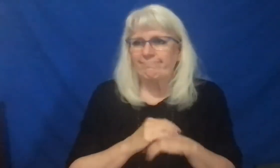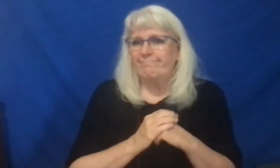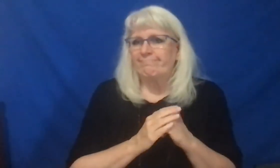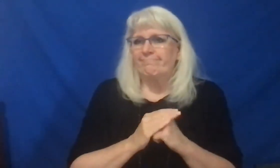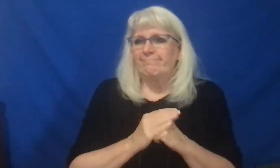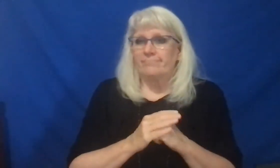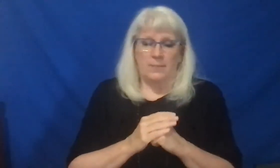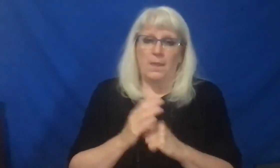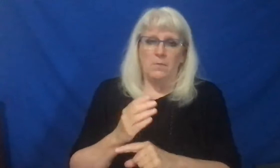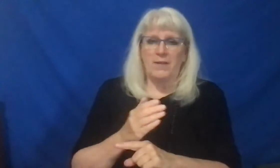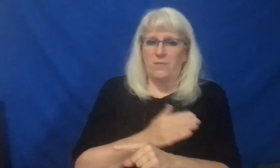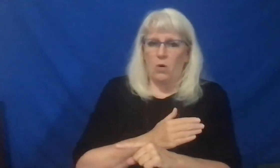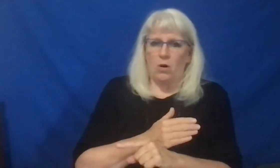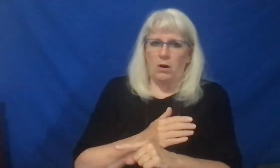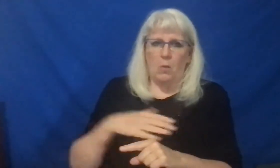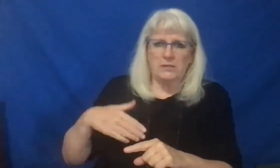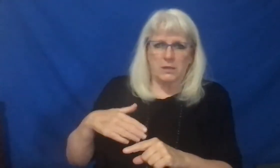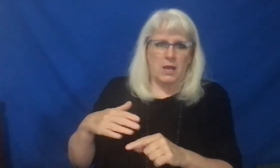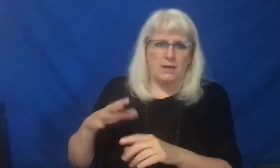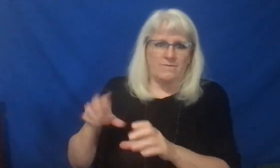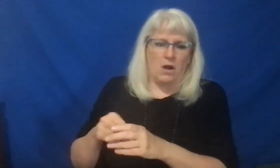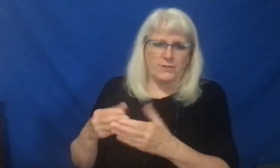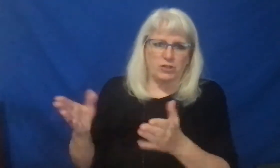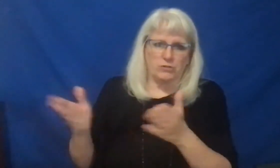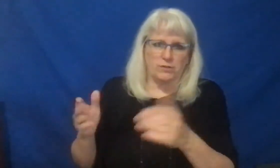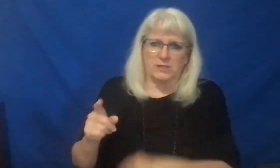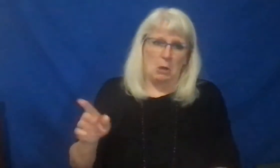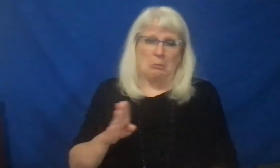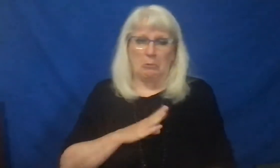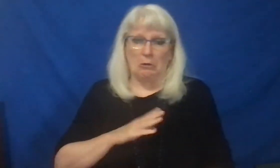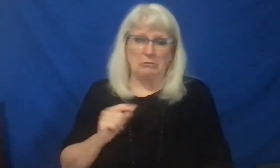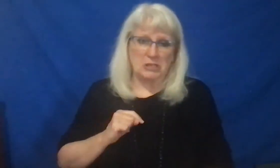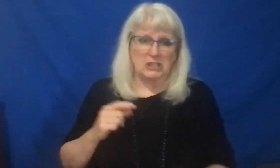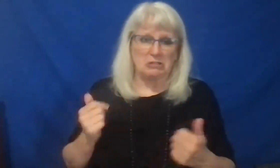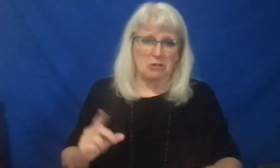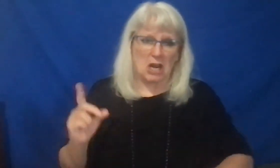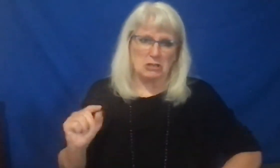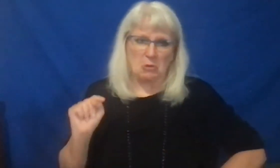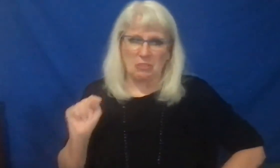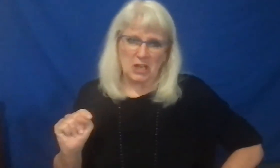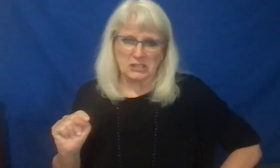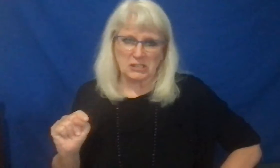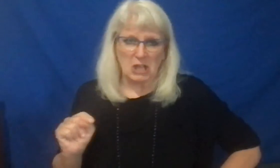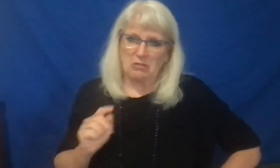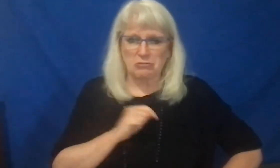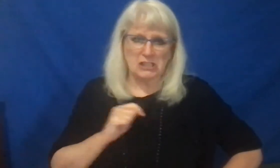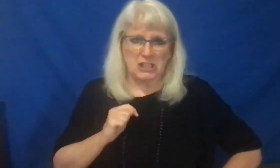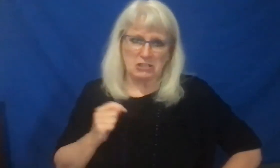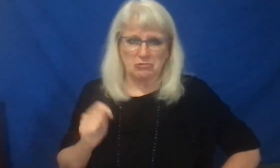general service, what I heard a lot about was, well, trustees are trying to do this, and they're trying to do this,